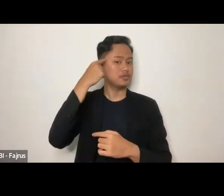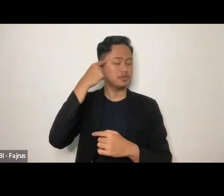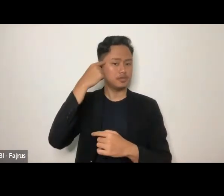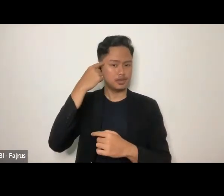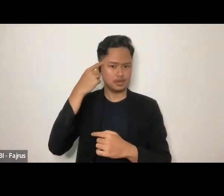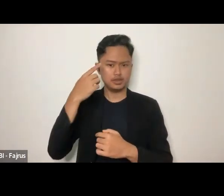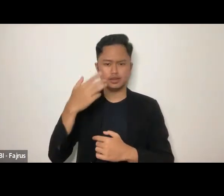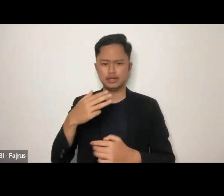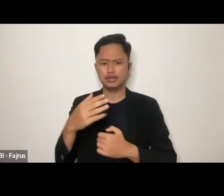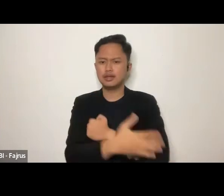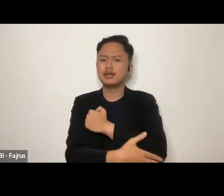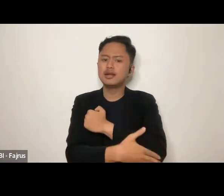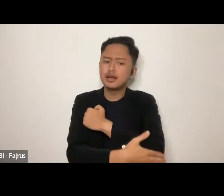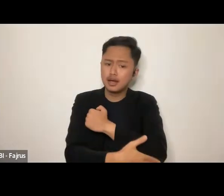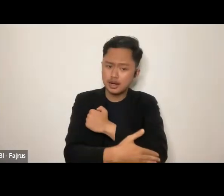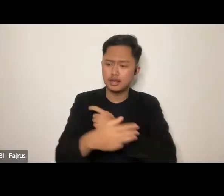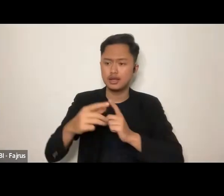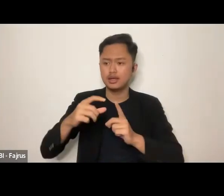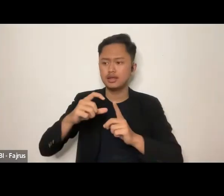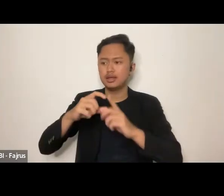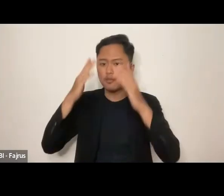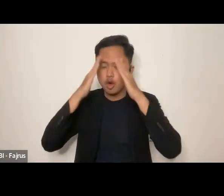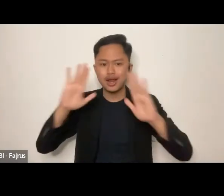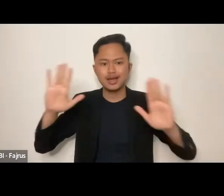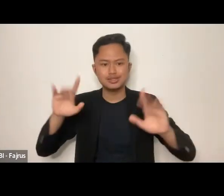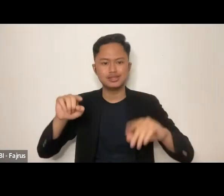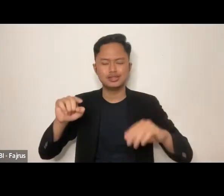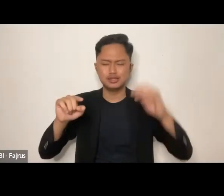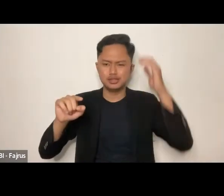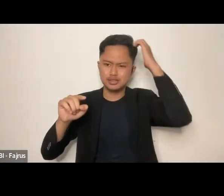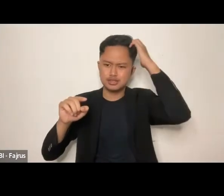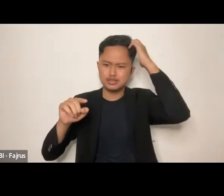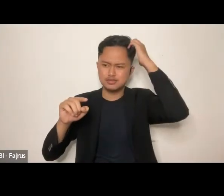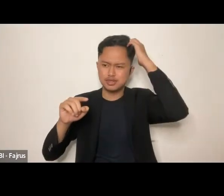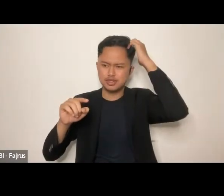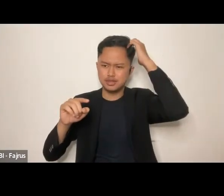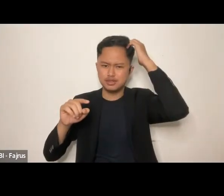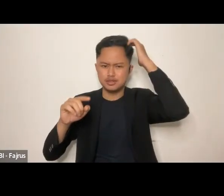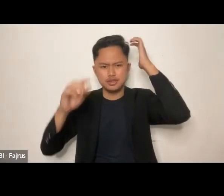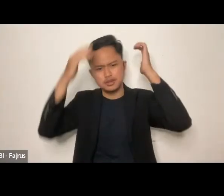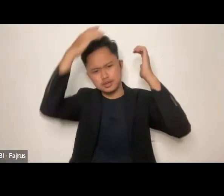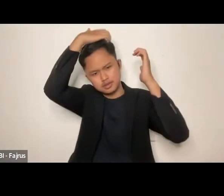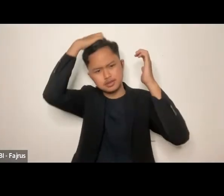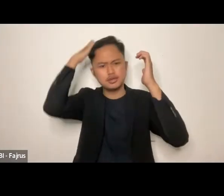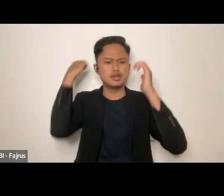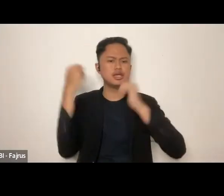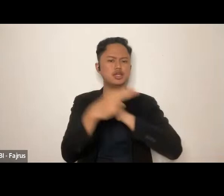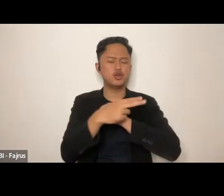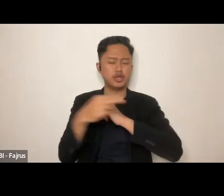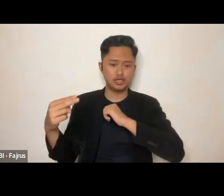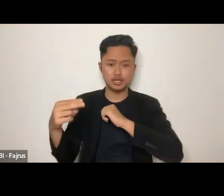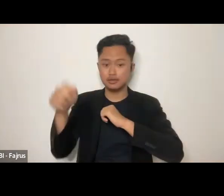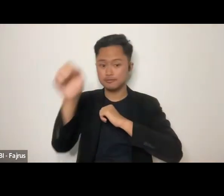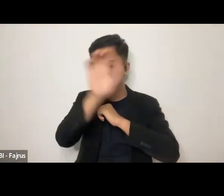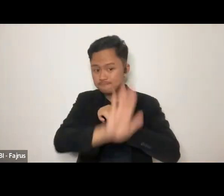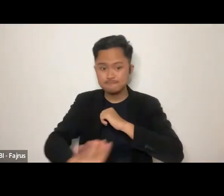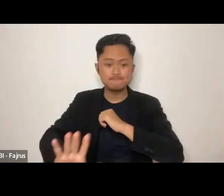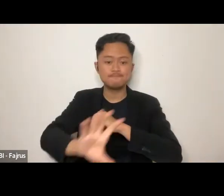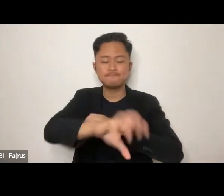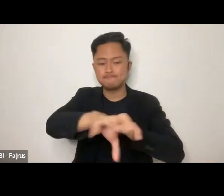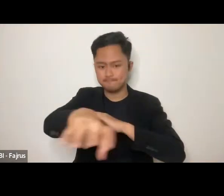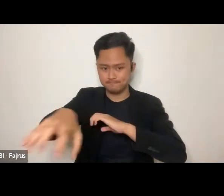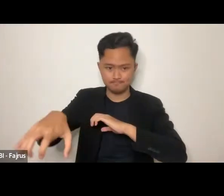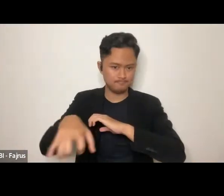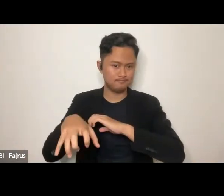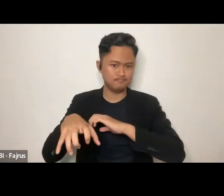nation, that's what it said in Indonesian. Everywhere they go, they said we are